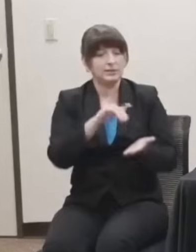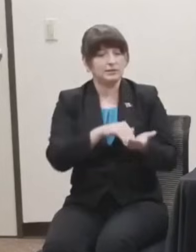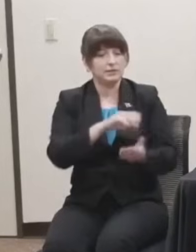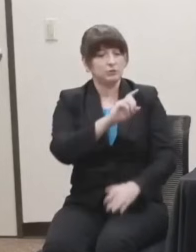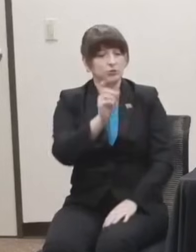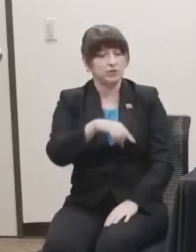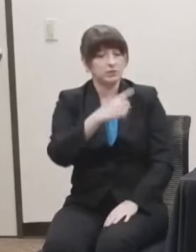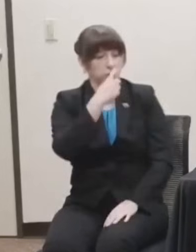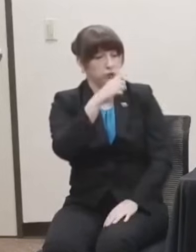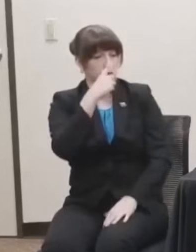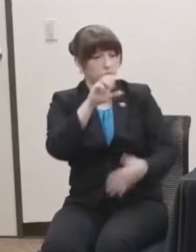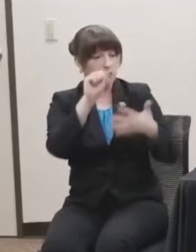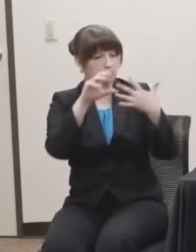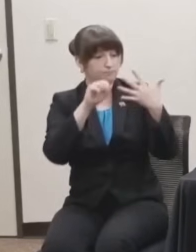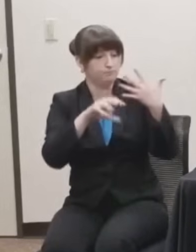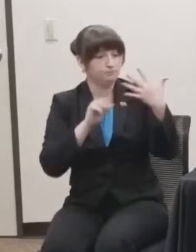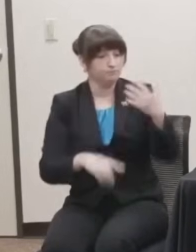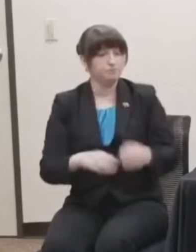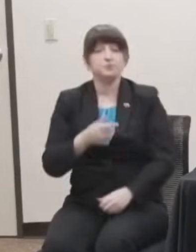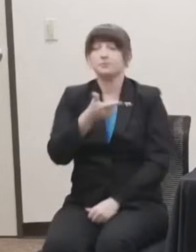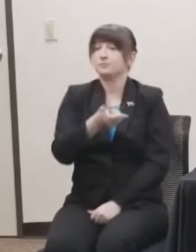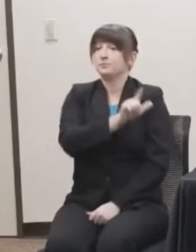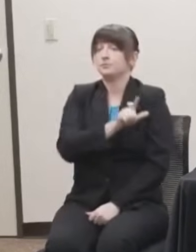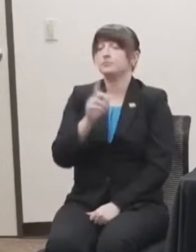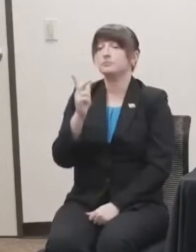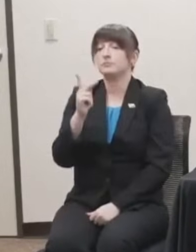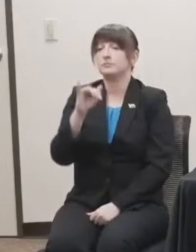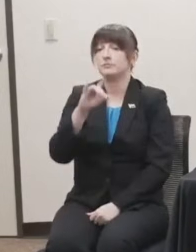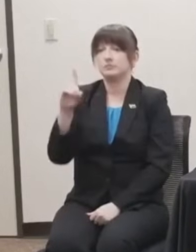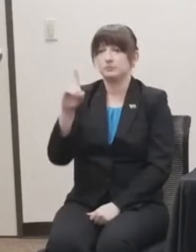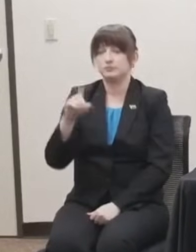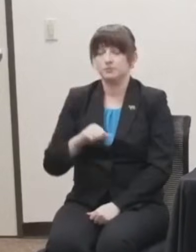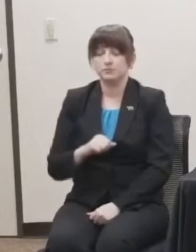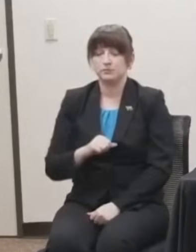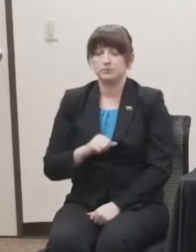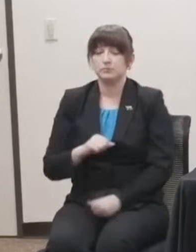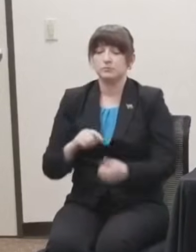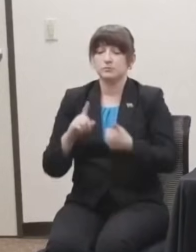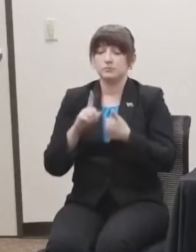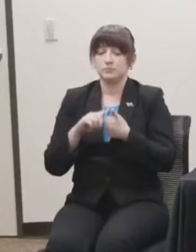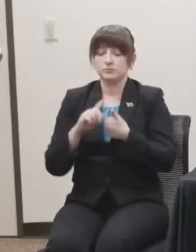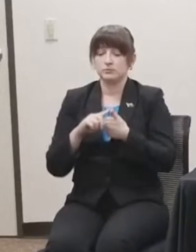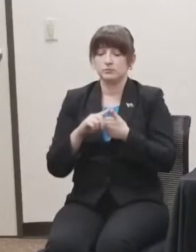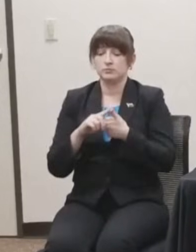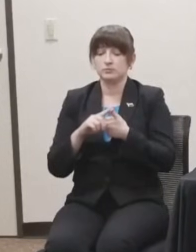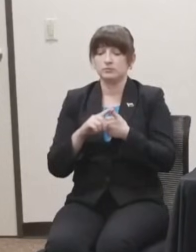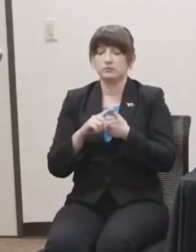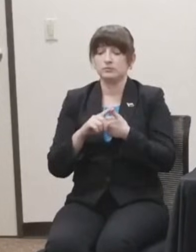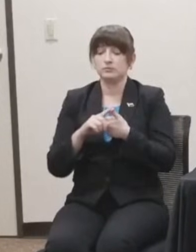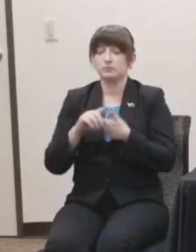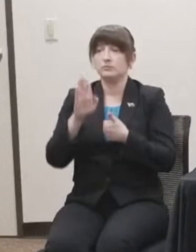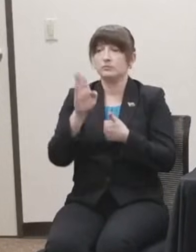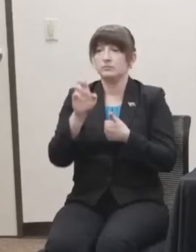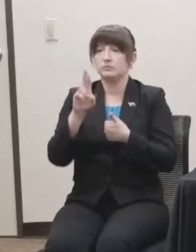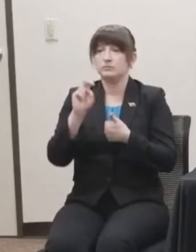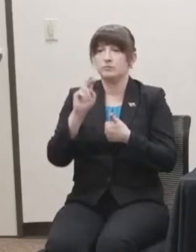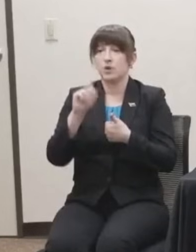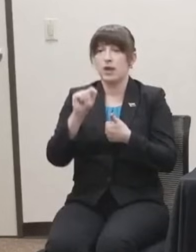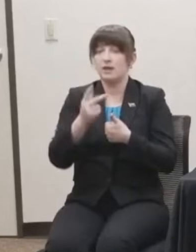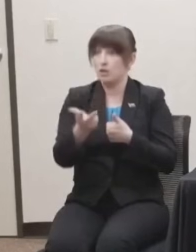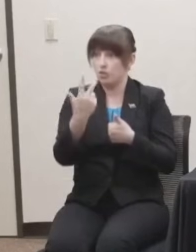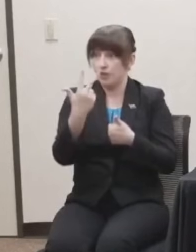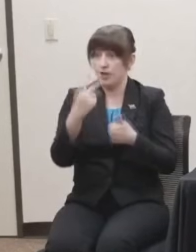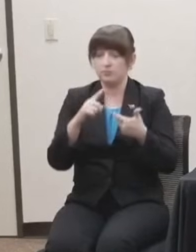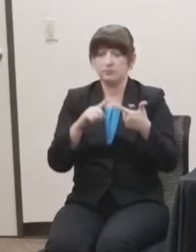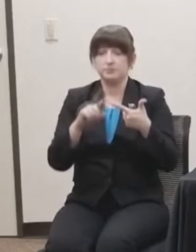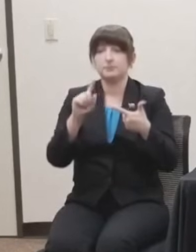cities? We sure can. Chief Kidd has it. So we're showing, reaffirm 3 in Burnett County, 1